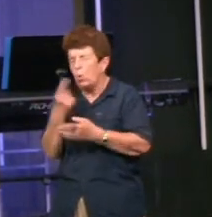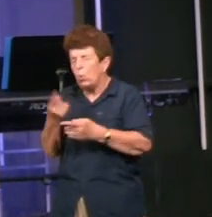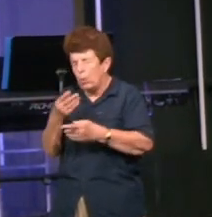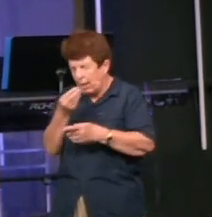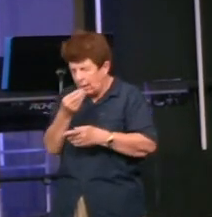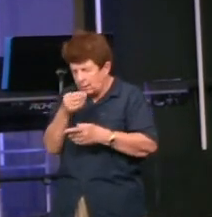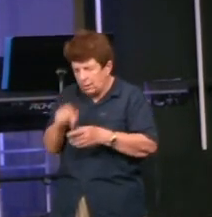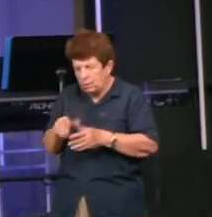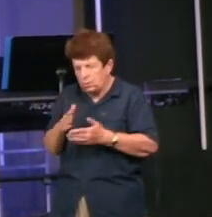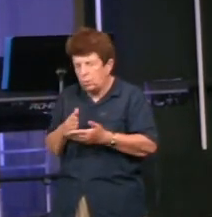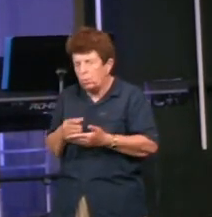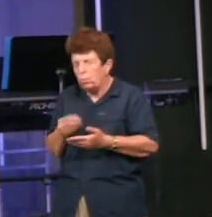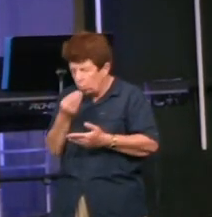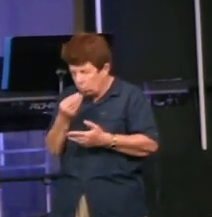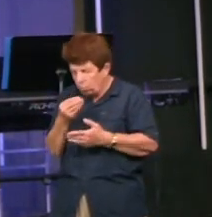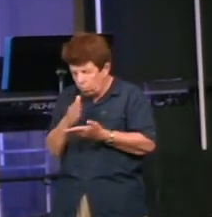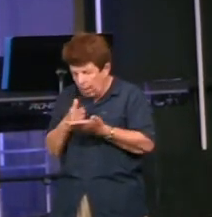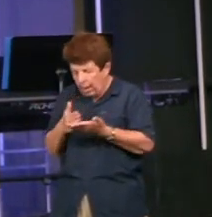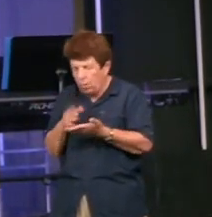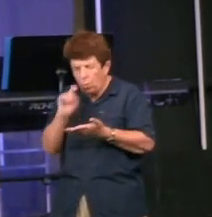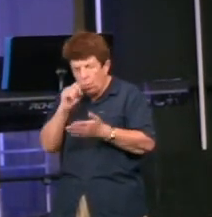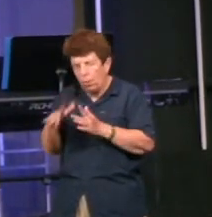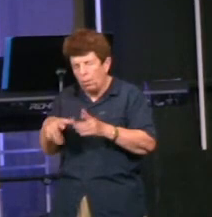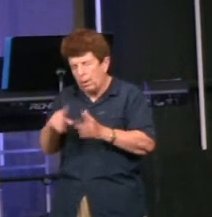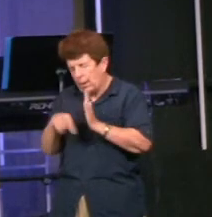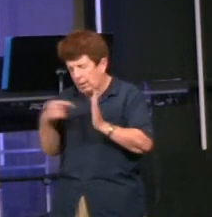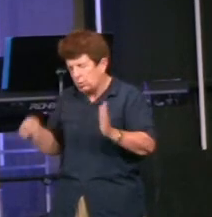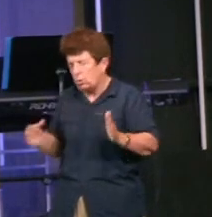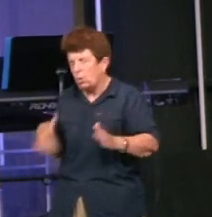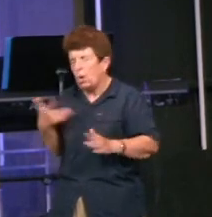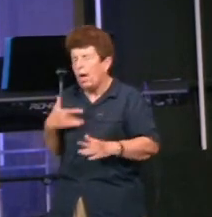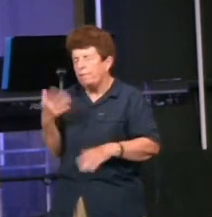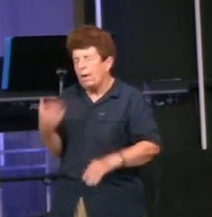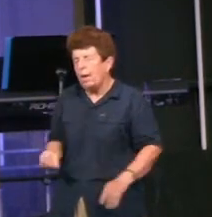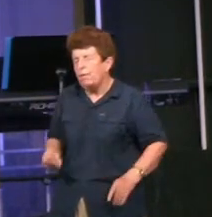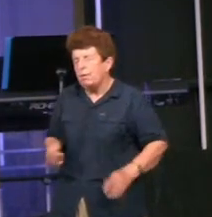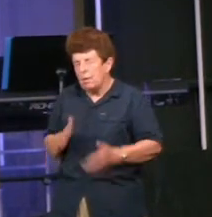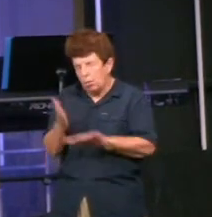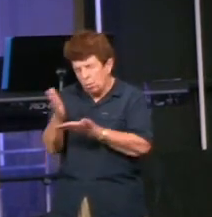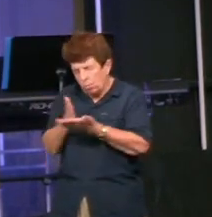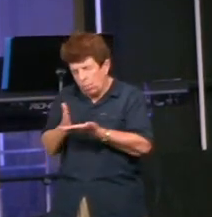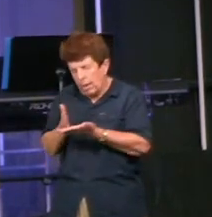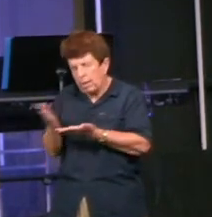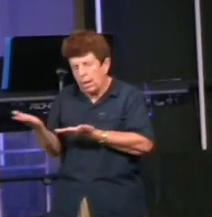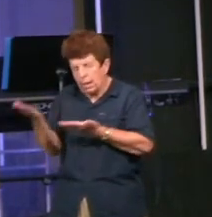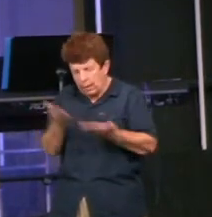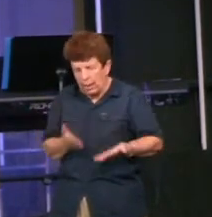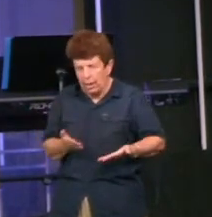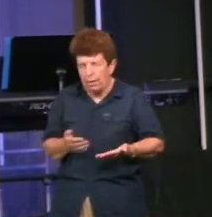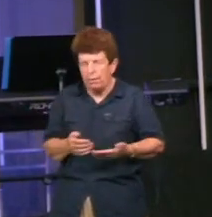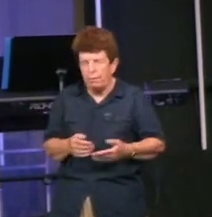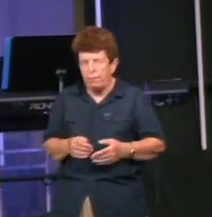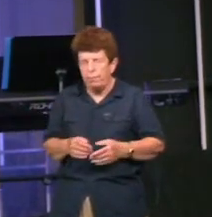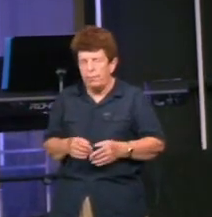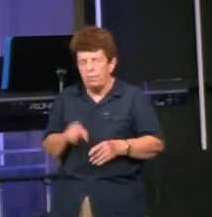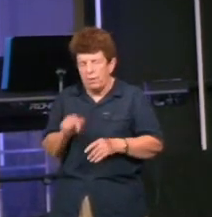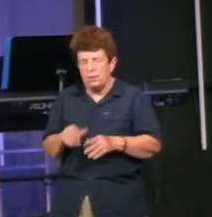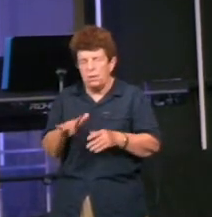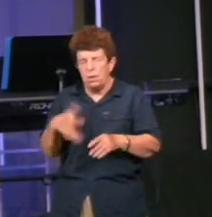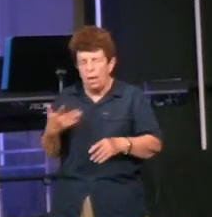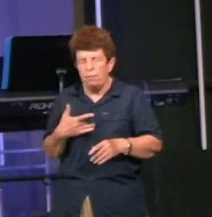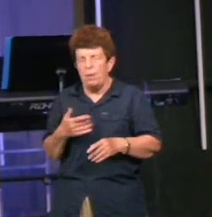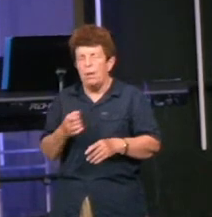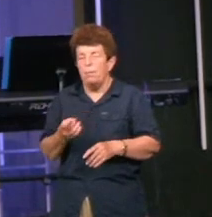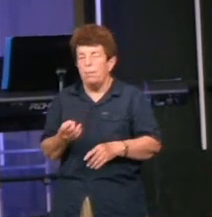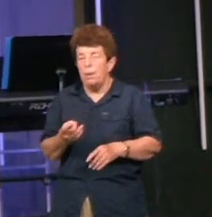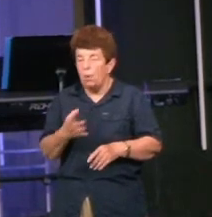this bread, he will live forever. And the bread that I will give for the life of the world